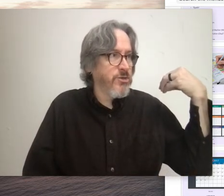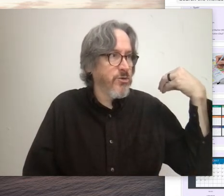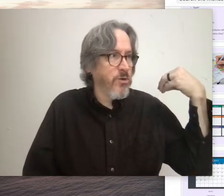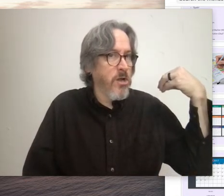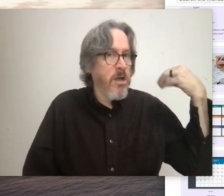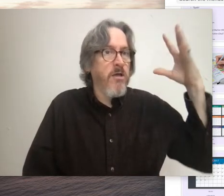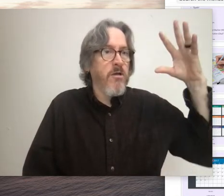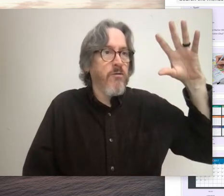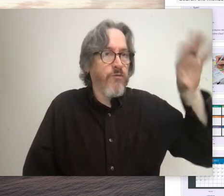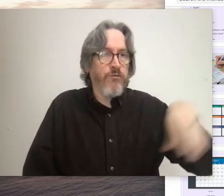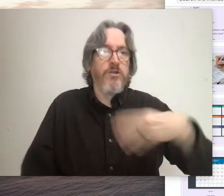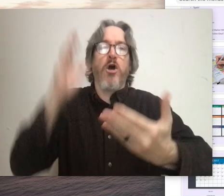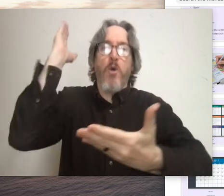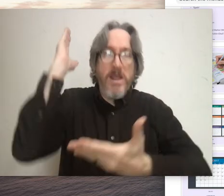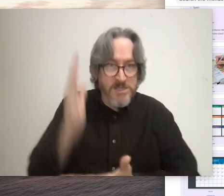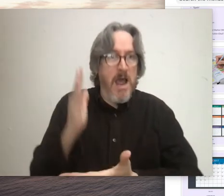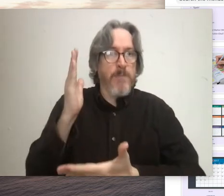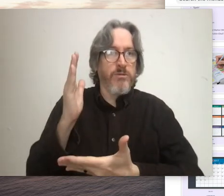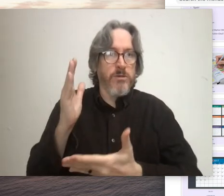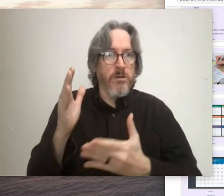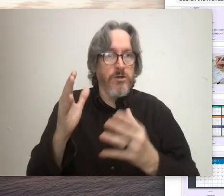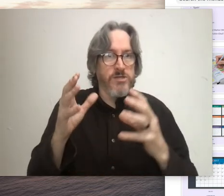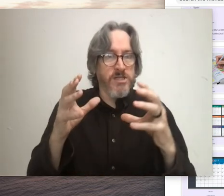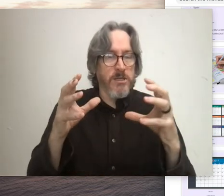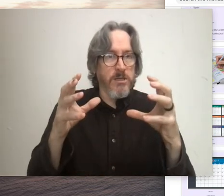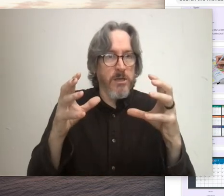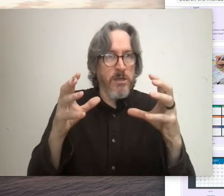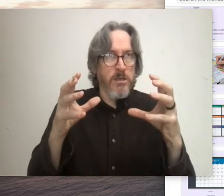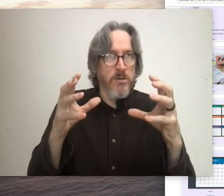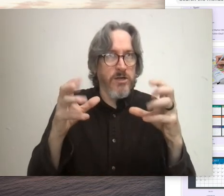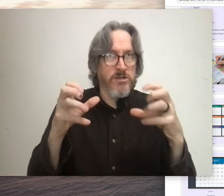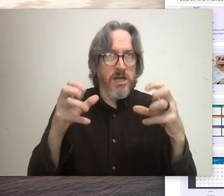to flow and stop.